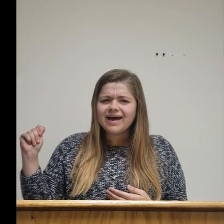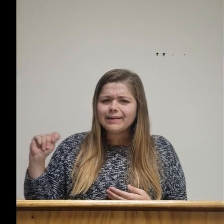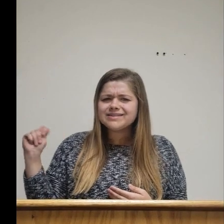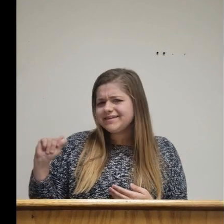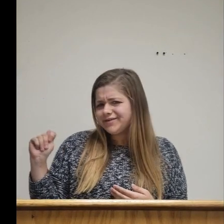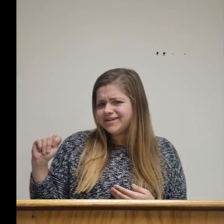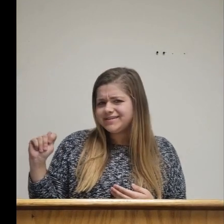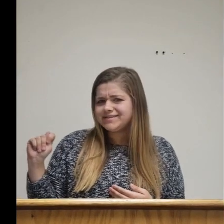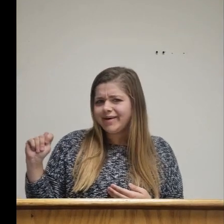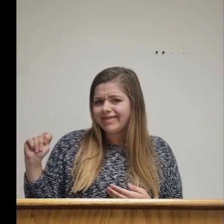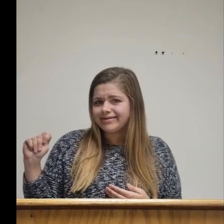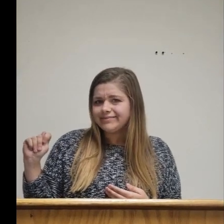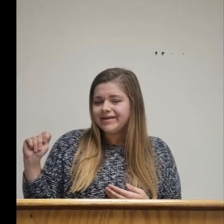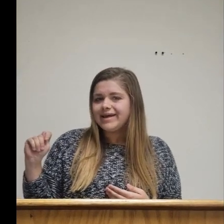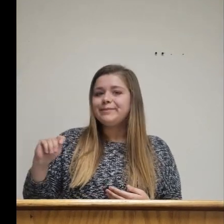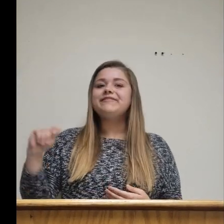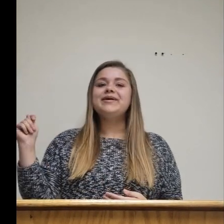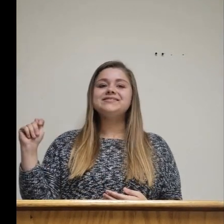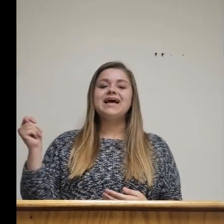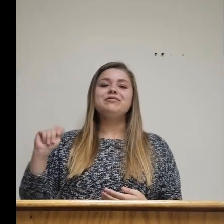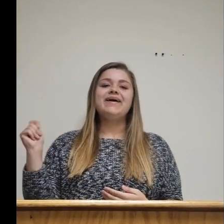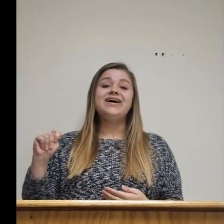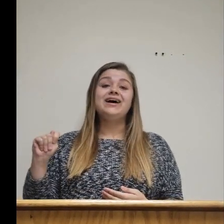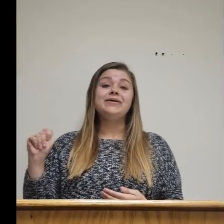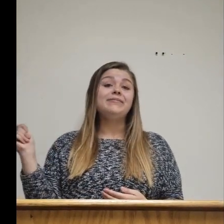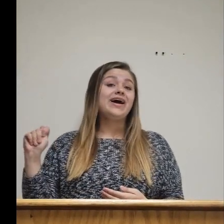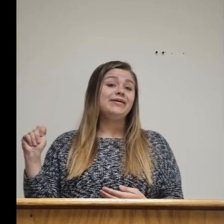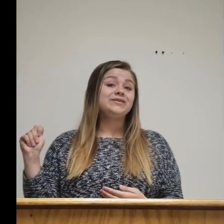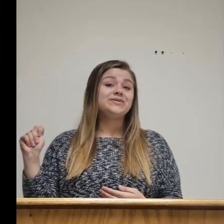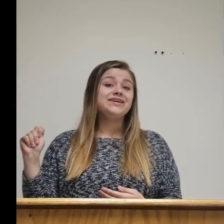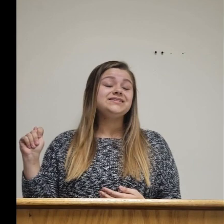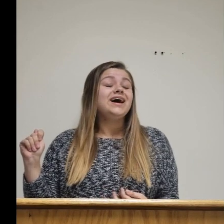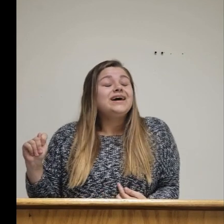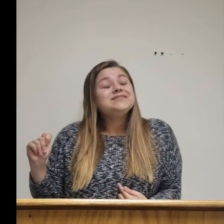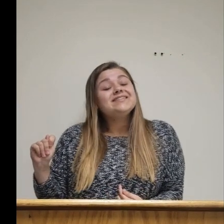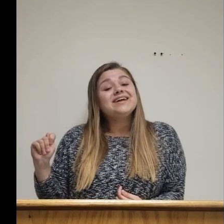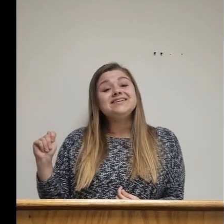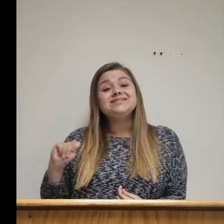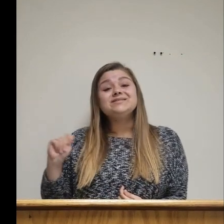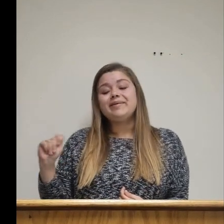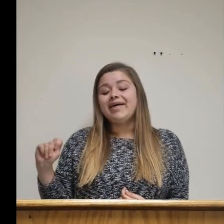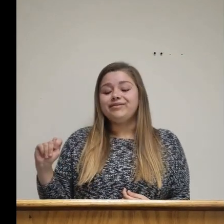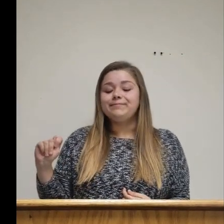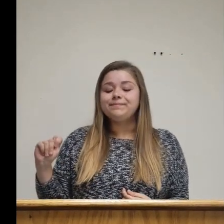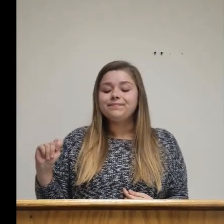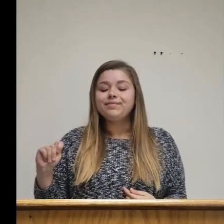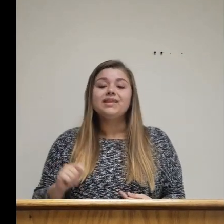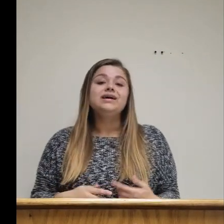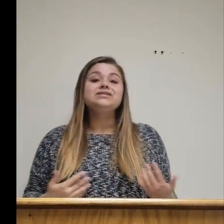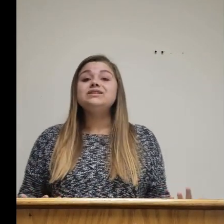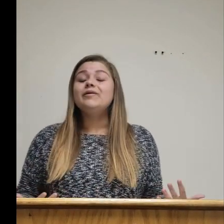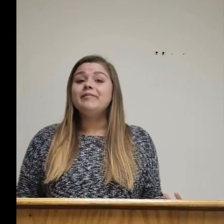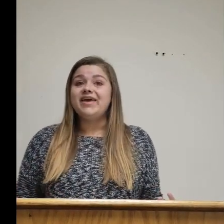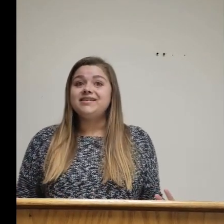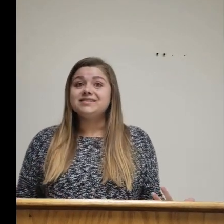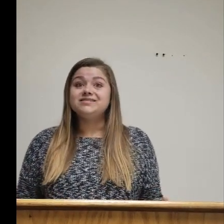down, I'm asking if you need to use the bathroom. But if I made the sign with my head up and my eyebrows raised, I'm saying that I need to use the bathroom.